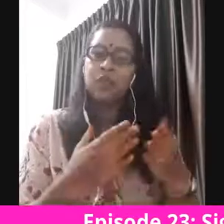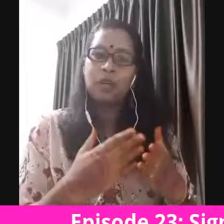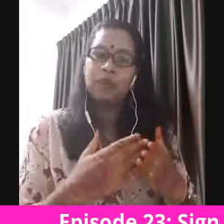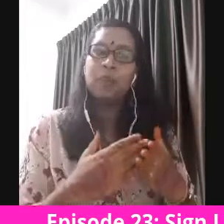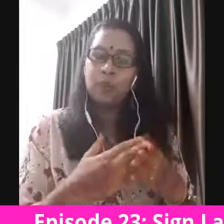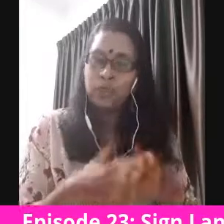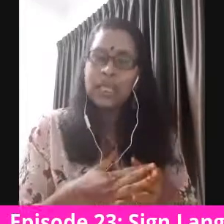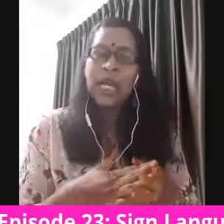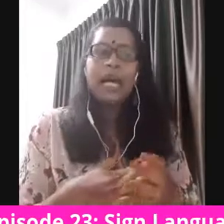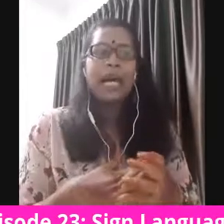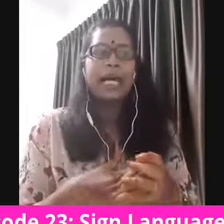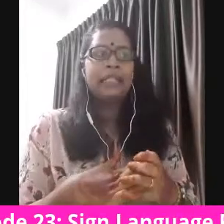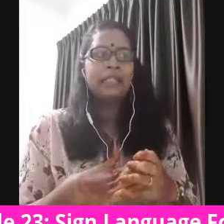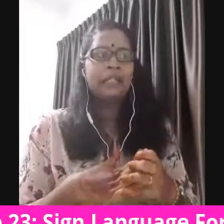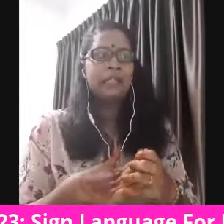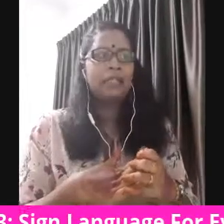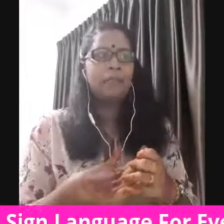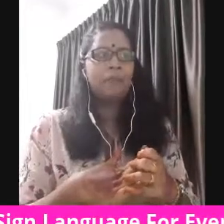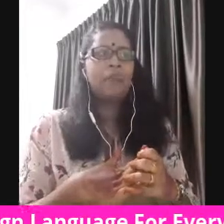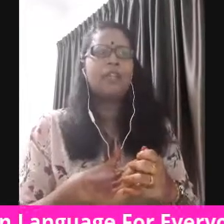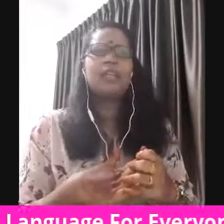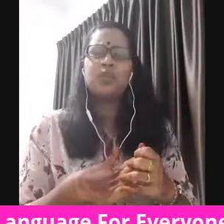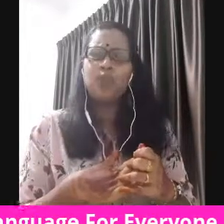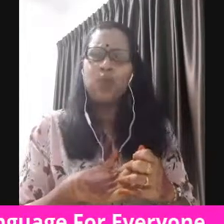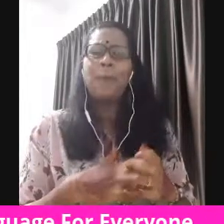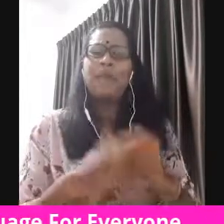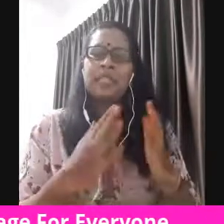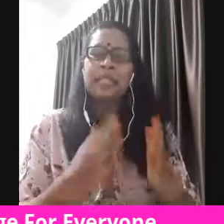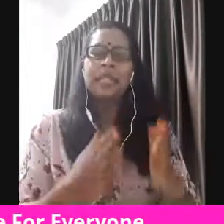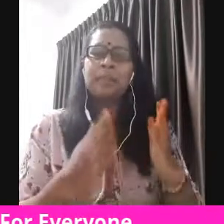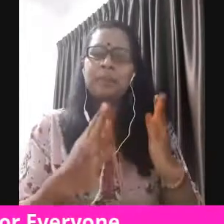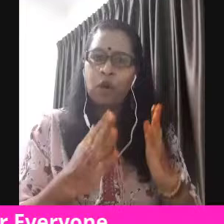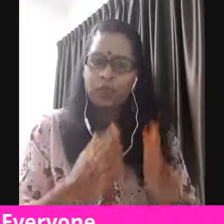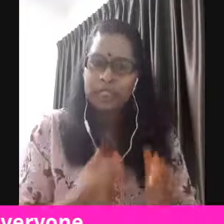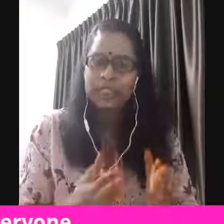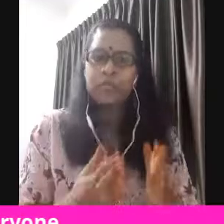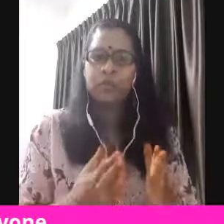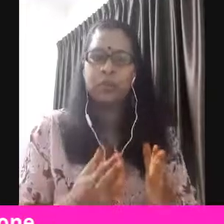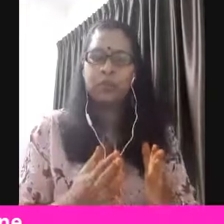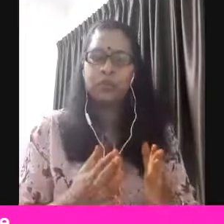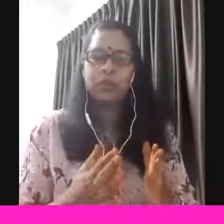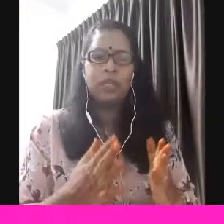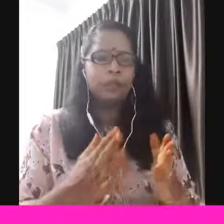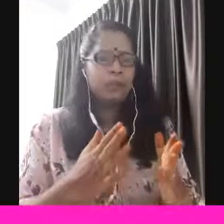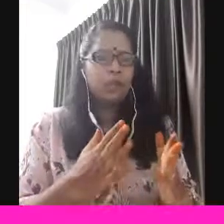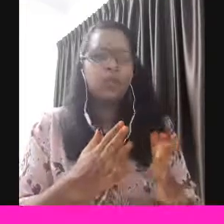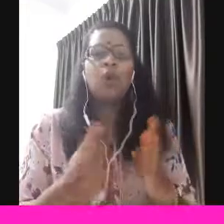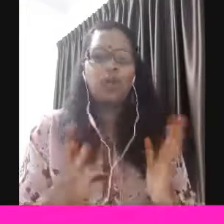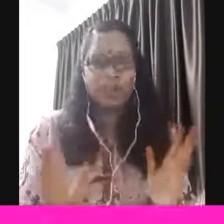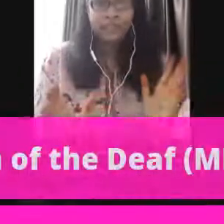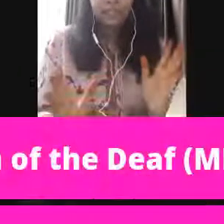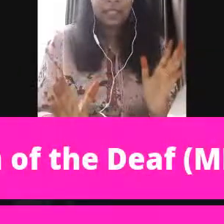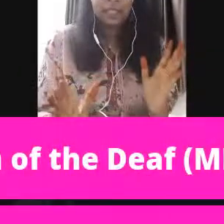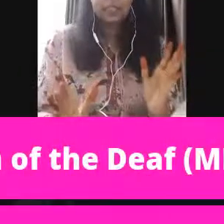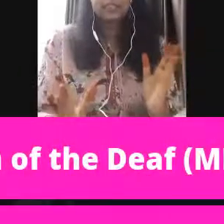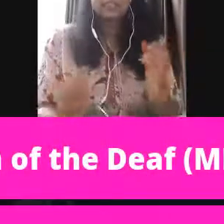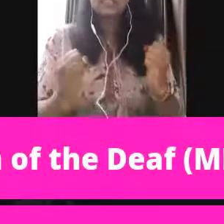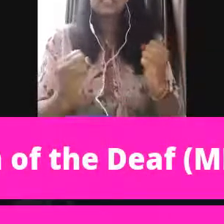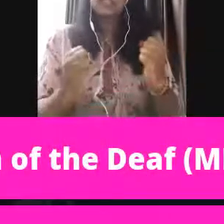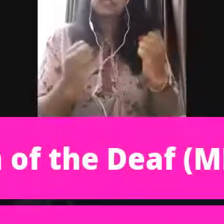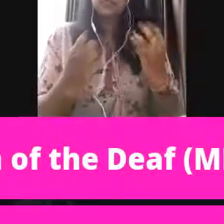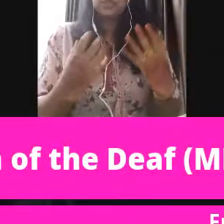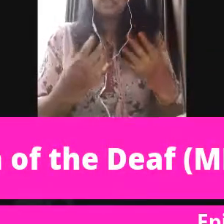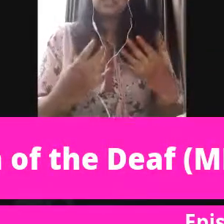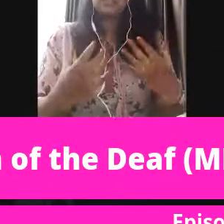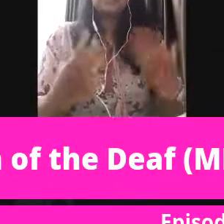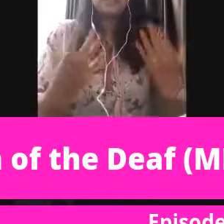a few books, and there is no particular body to do all this. They